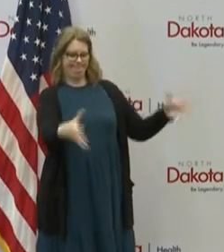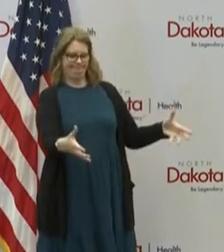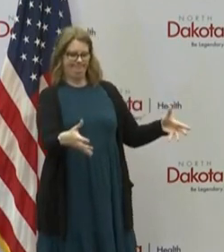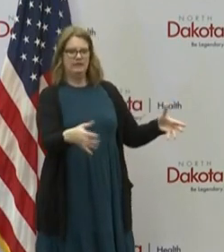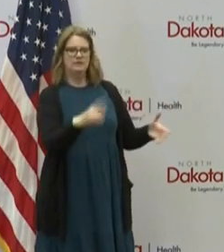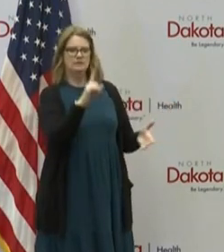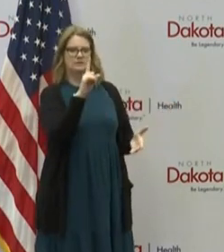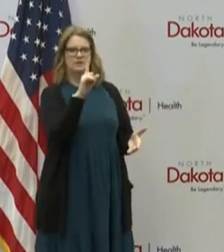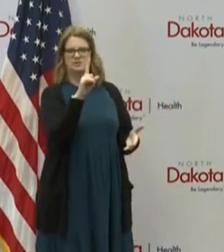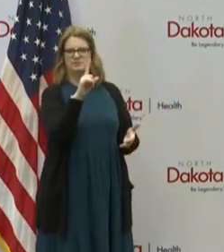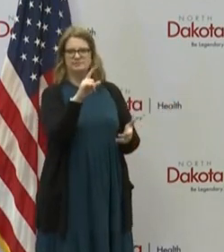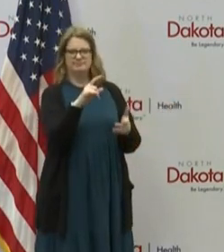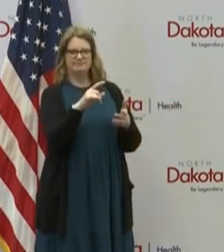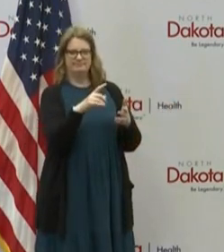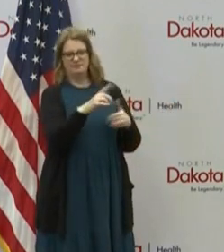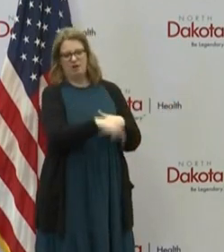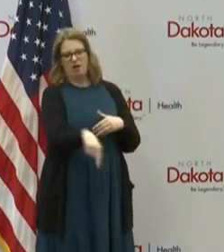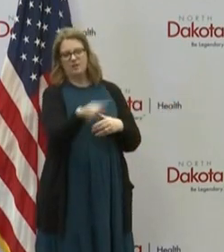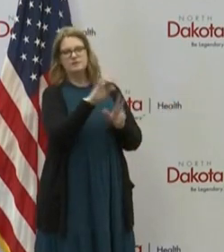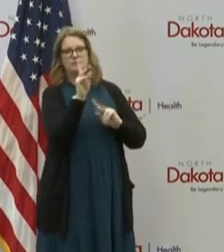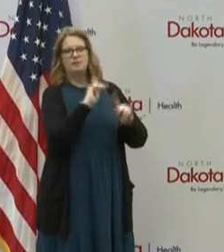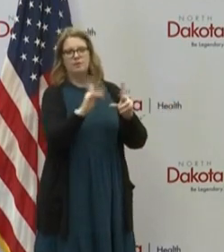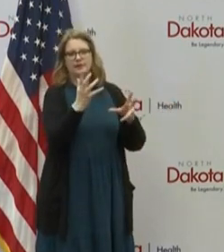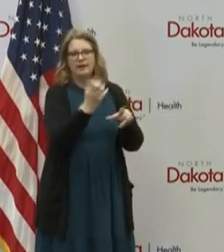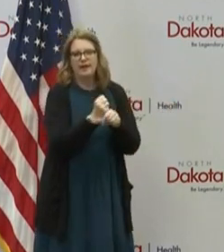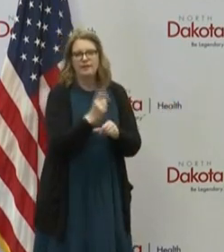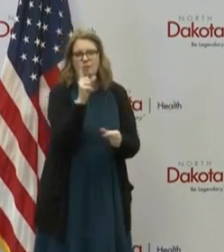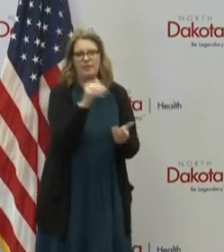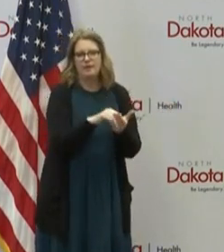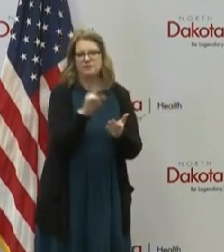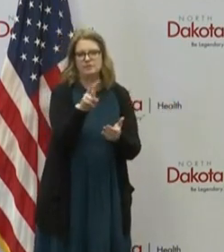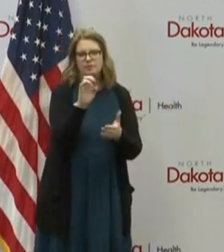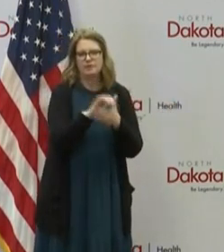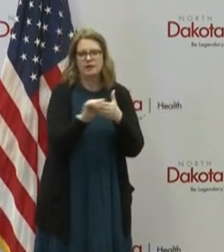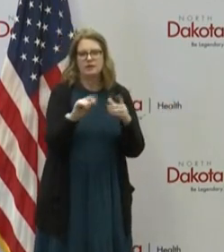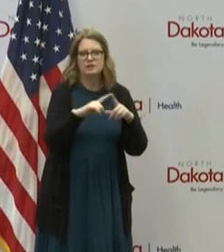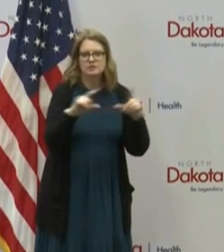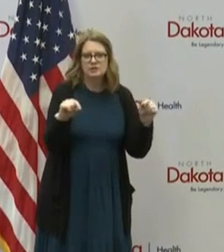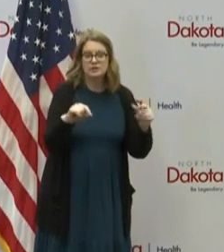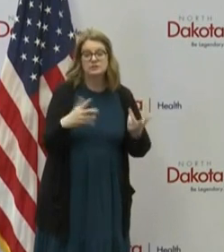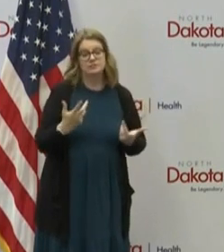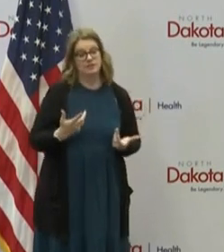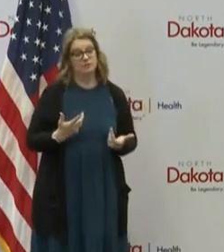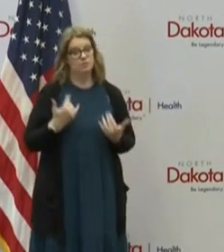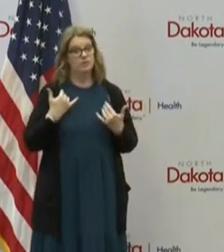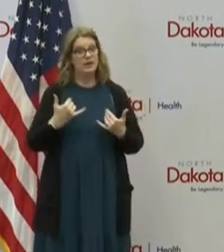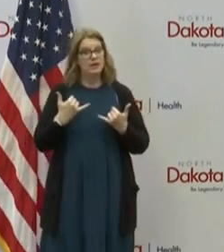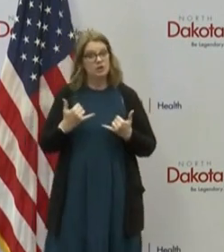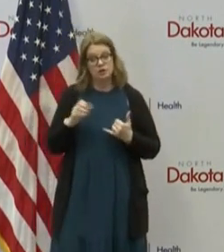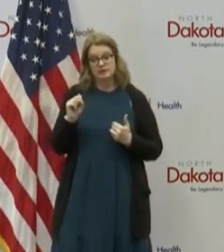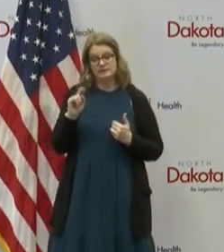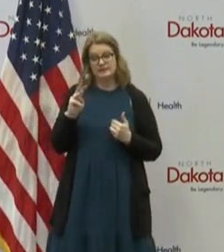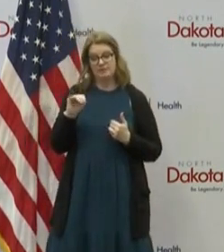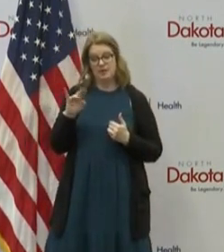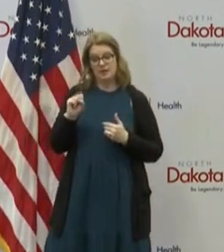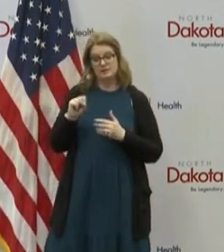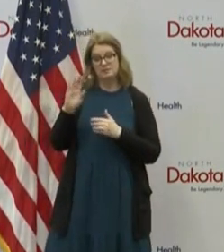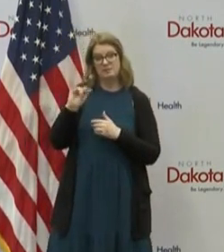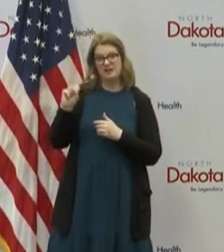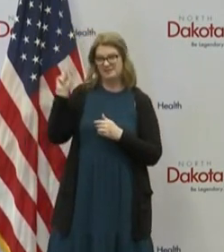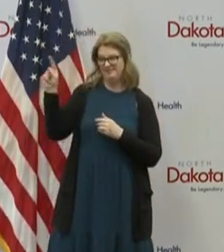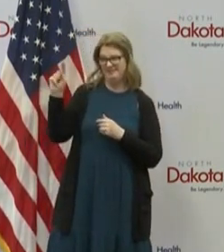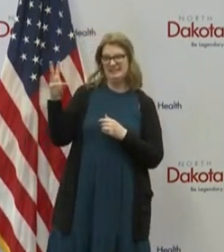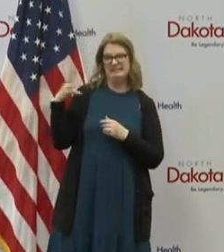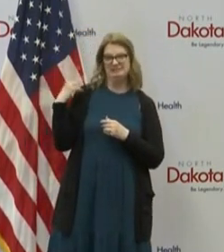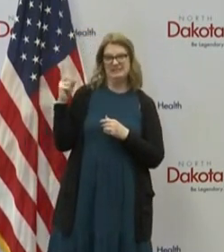those $1,200 checks. And again, this is very important because we know that there's discussion going on in current stimulus bills in D.C.